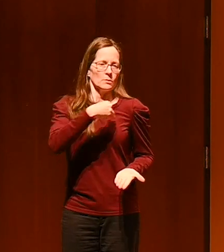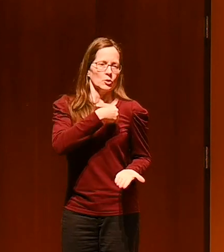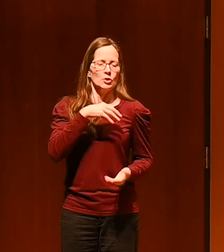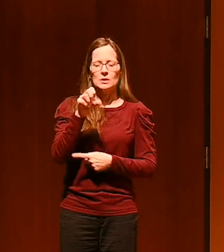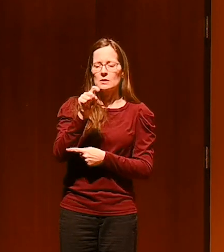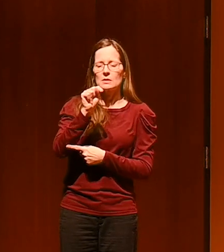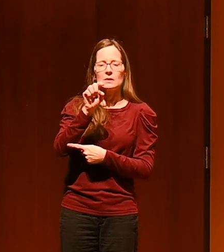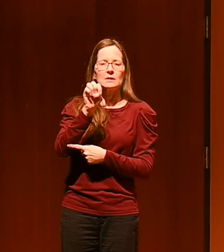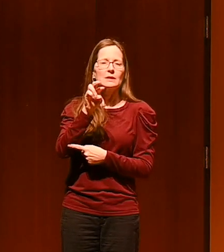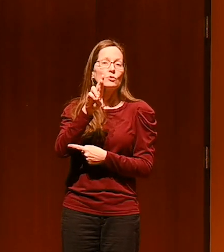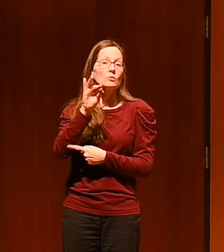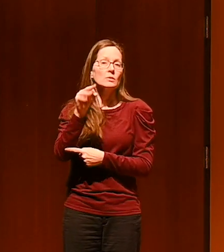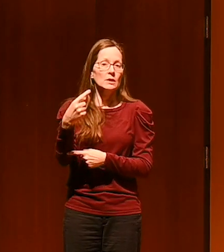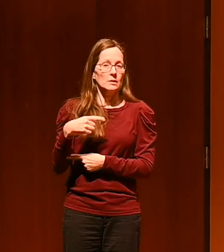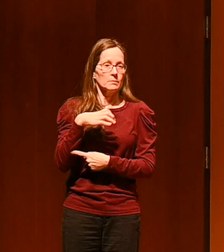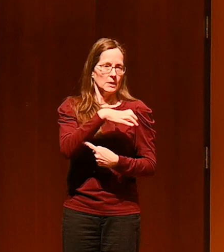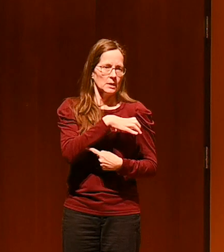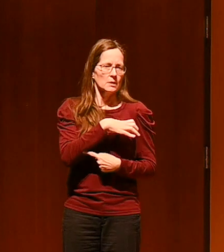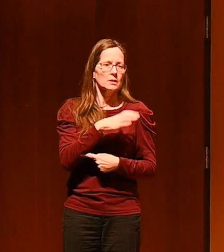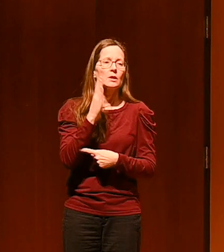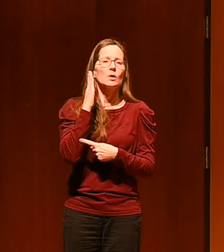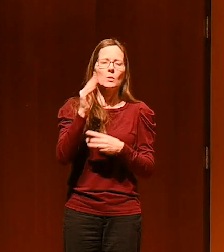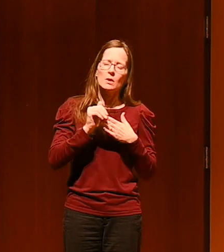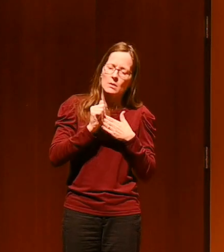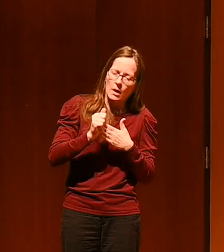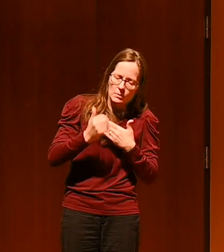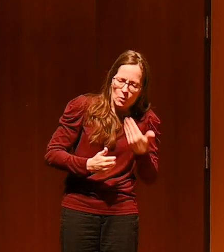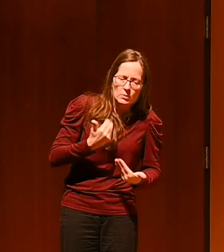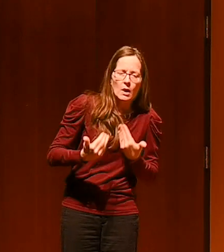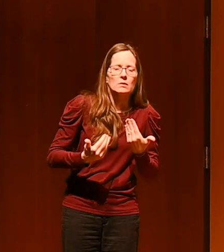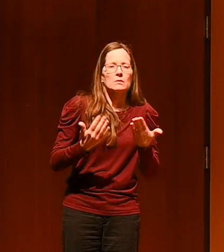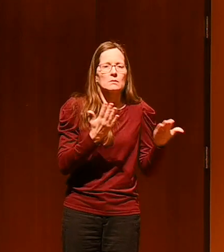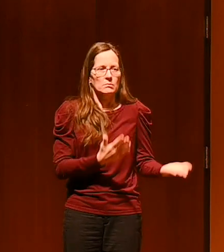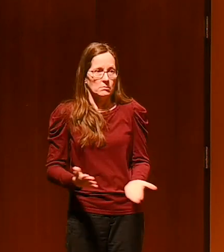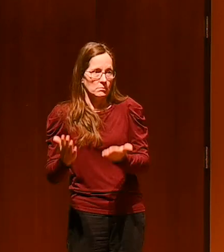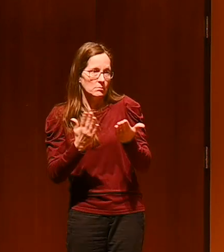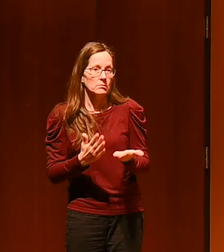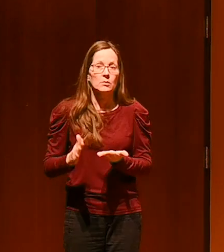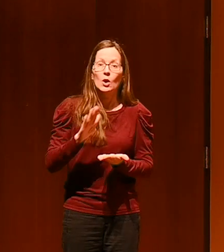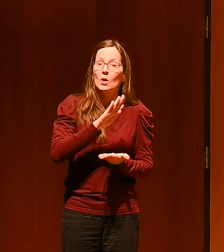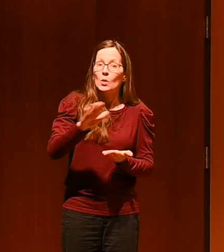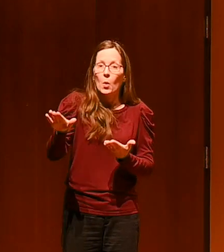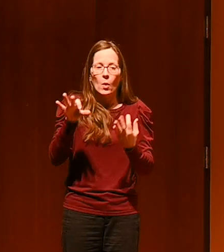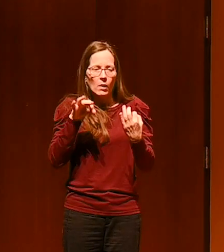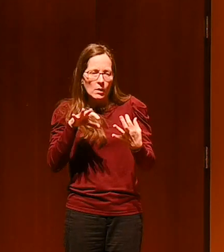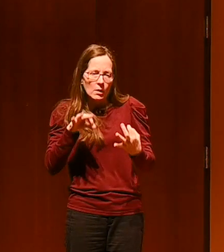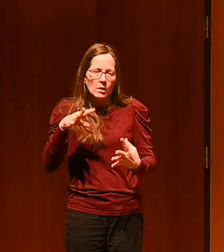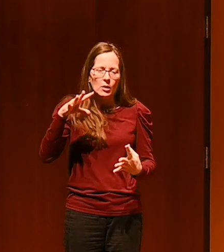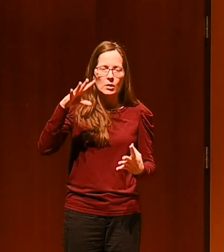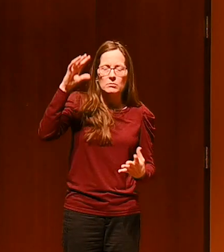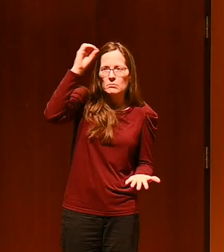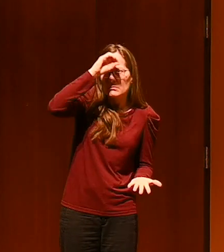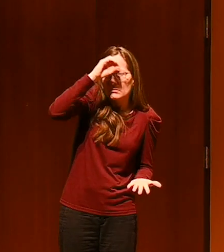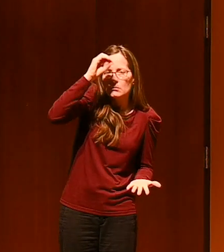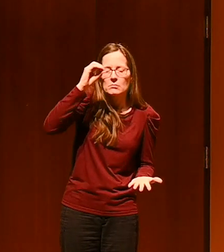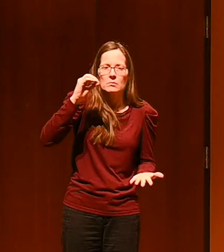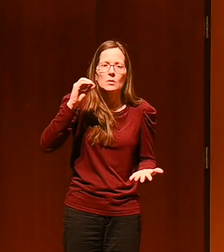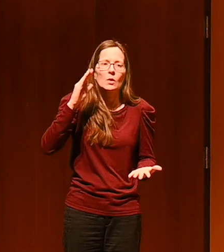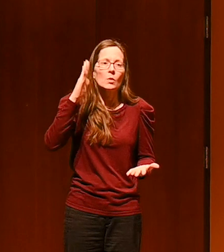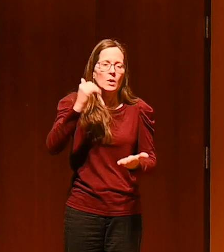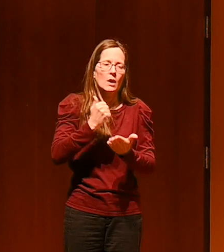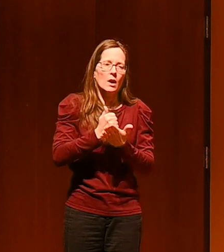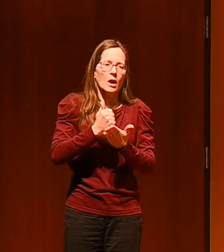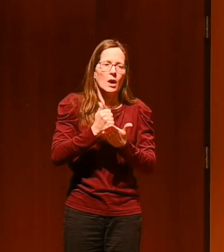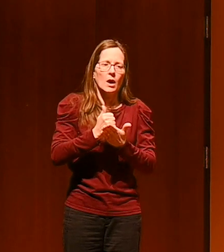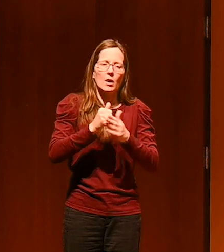who will guide this process and plan. Your insights and perspectives will help shape a bold